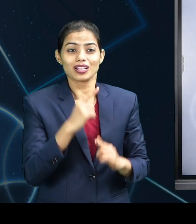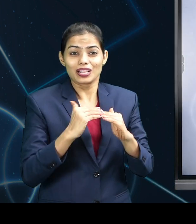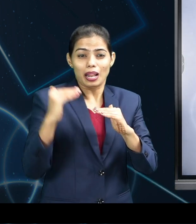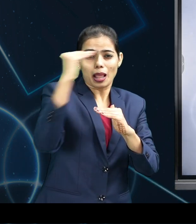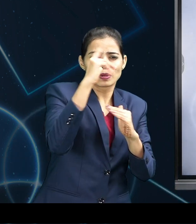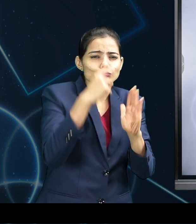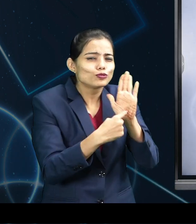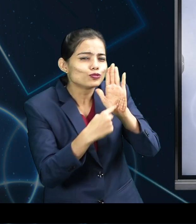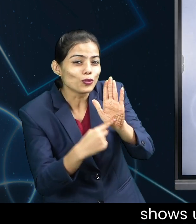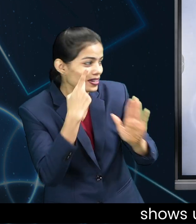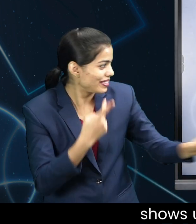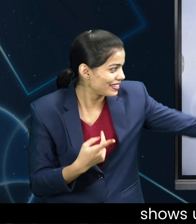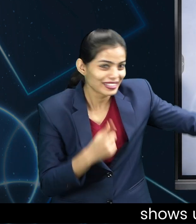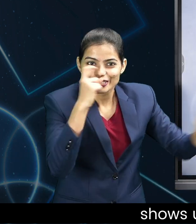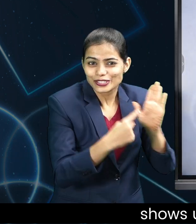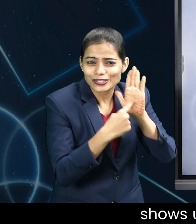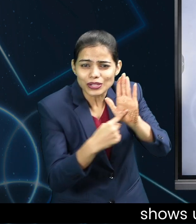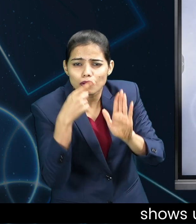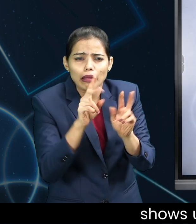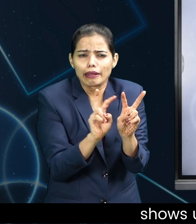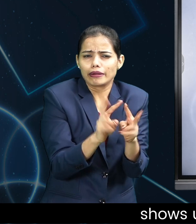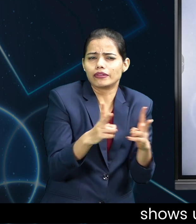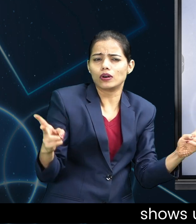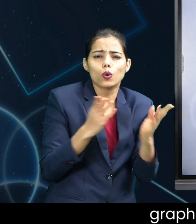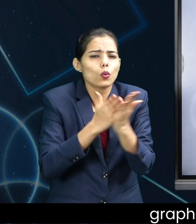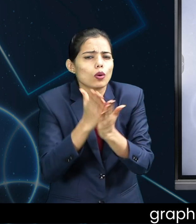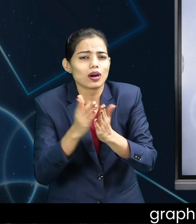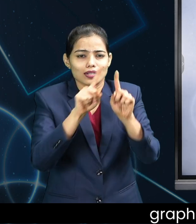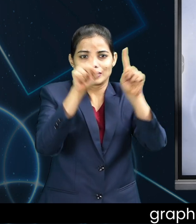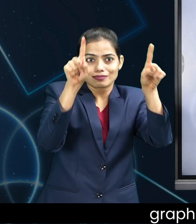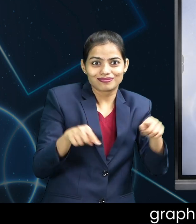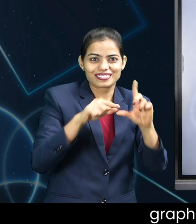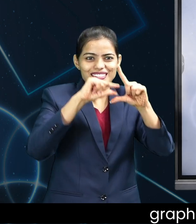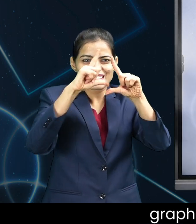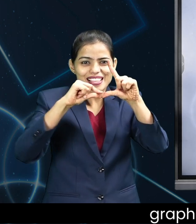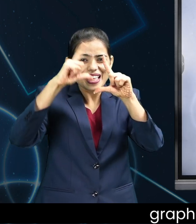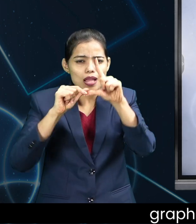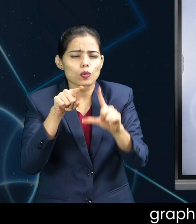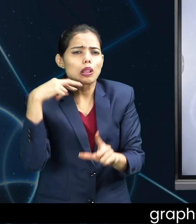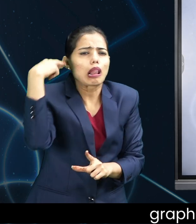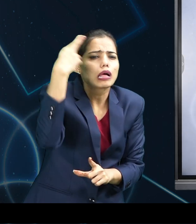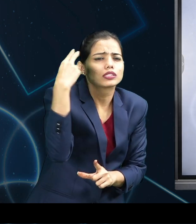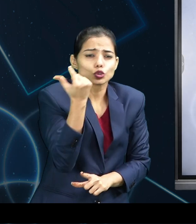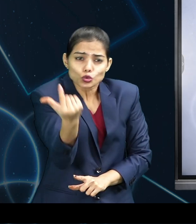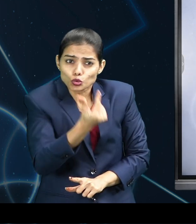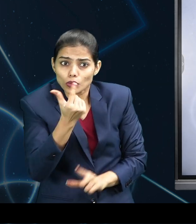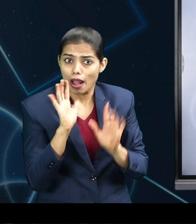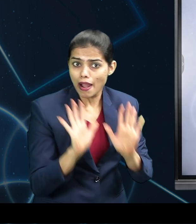The above image shows us the different types of charts and graphs which we can use to present the data.